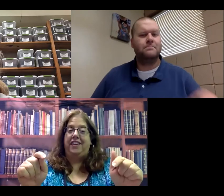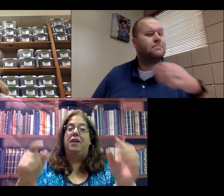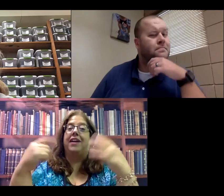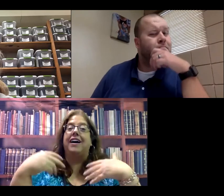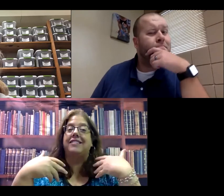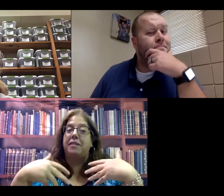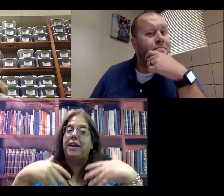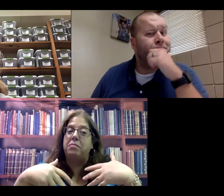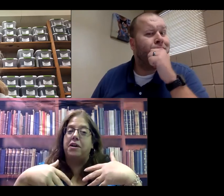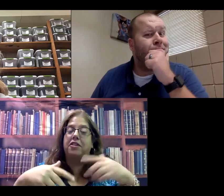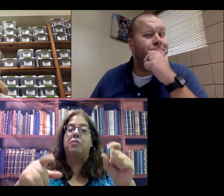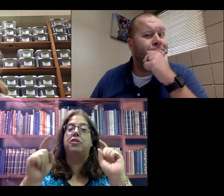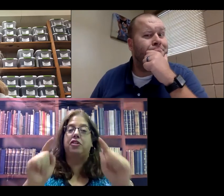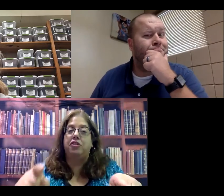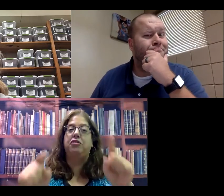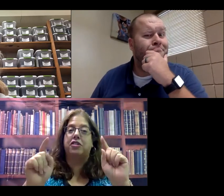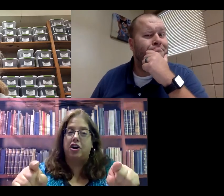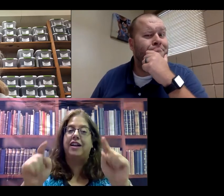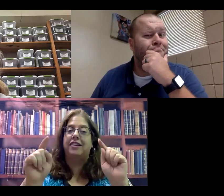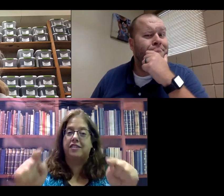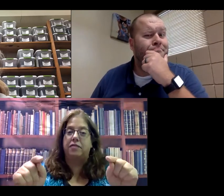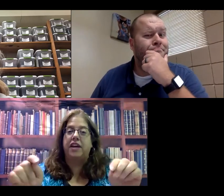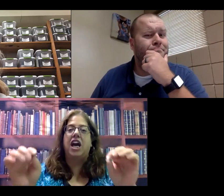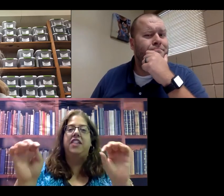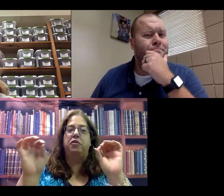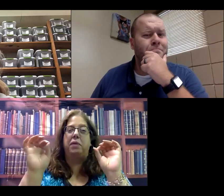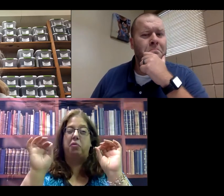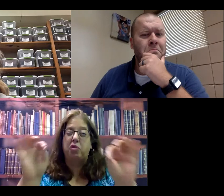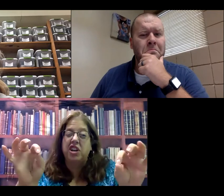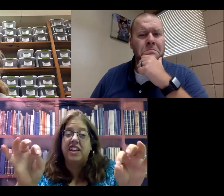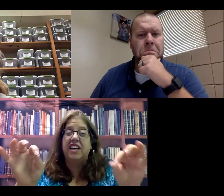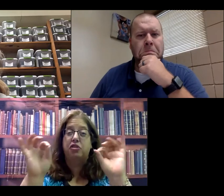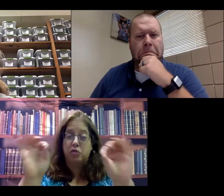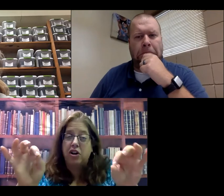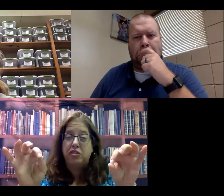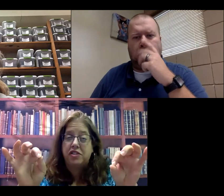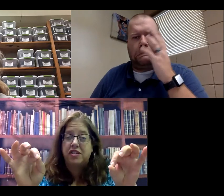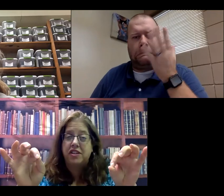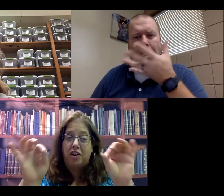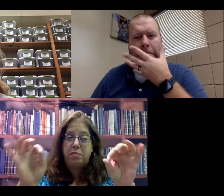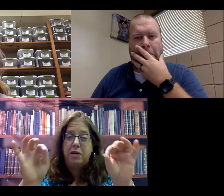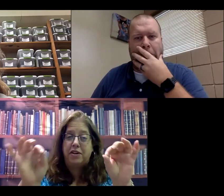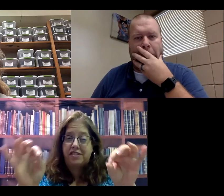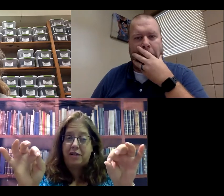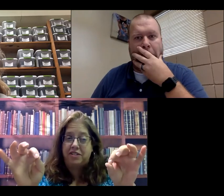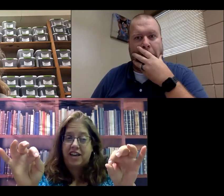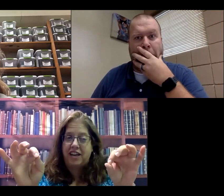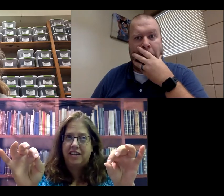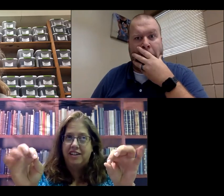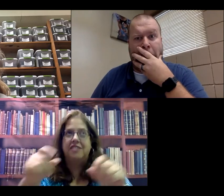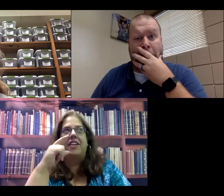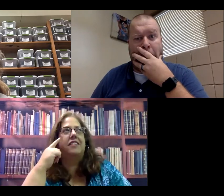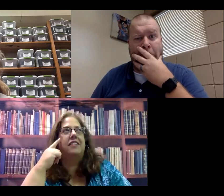time, when I say peanut butter, I want you to call out something that would be really gross on a peanut butter sandwich,